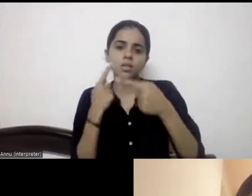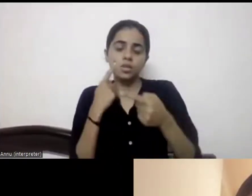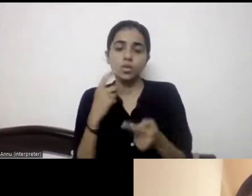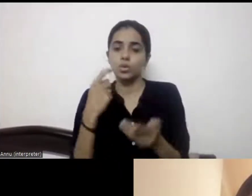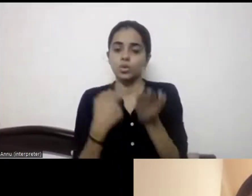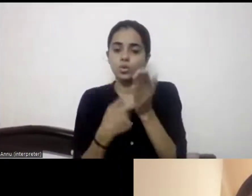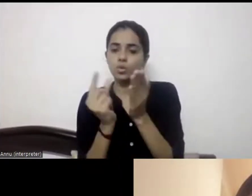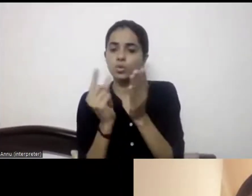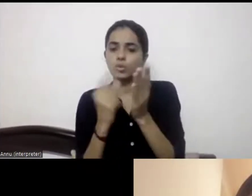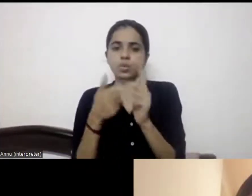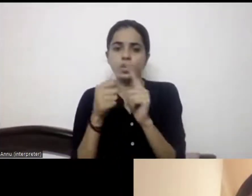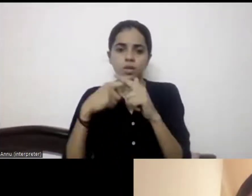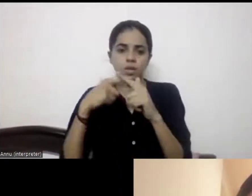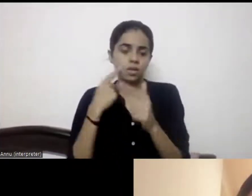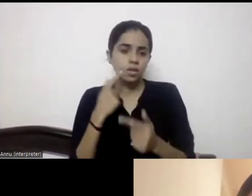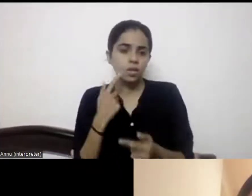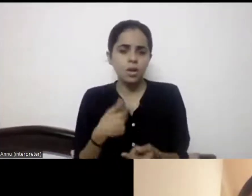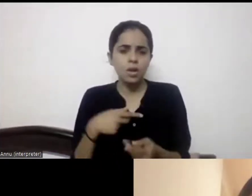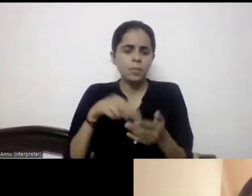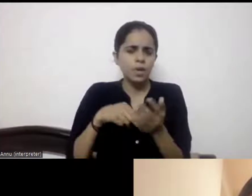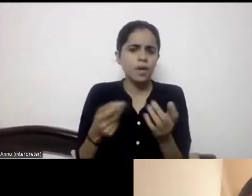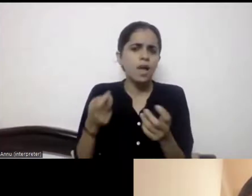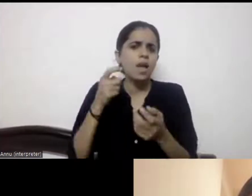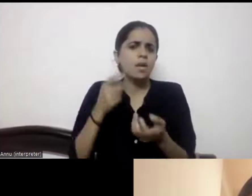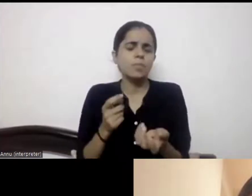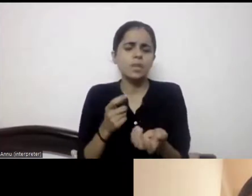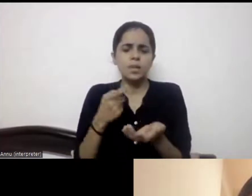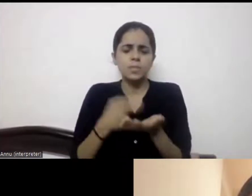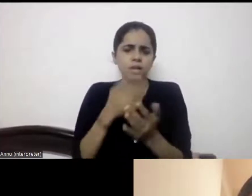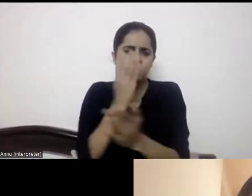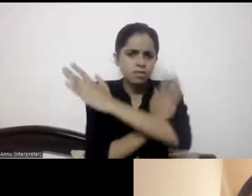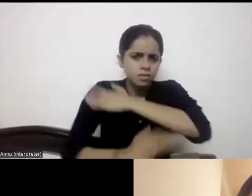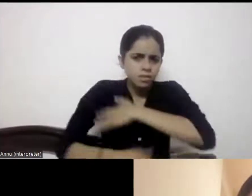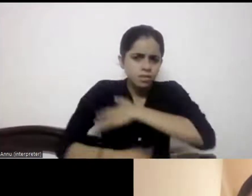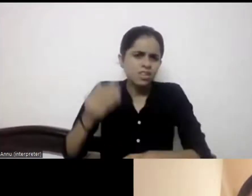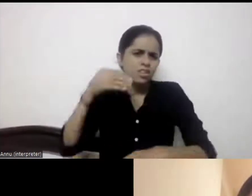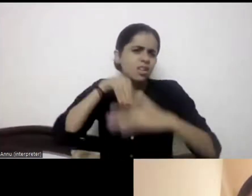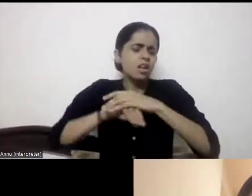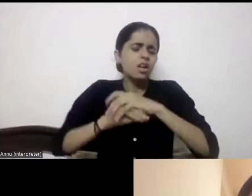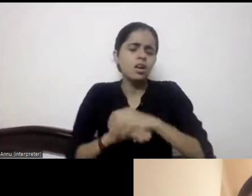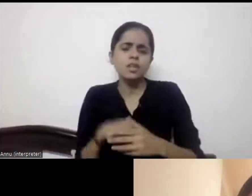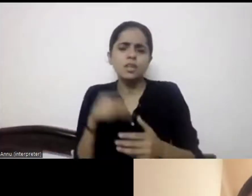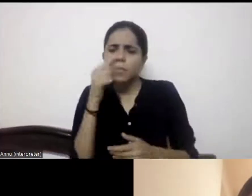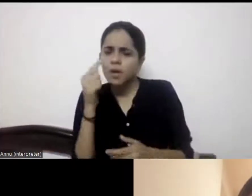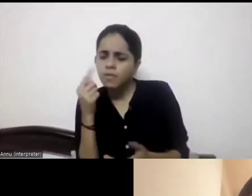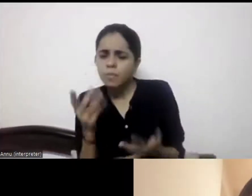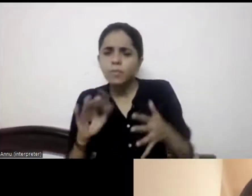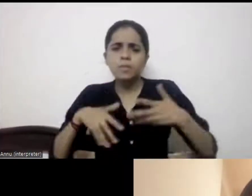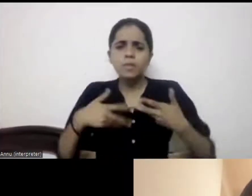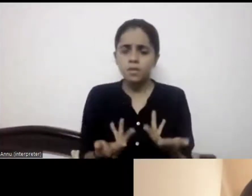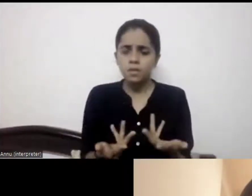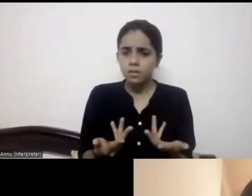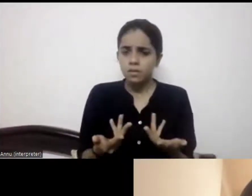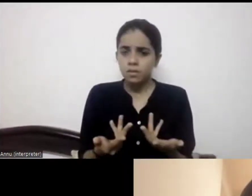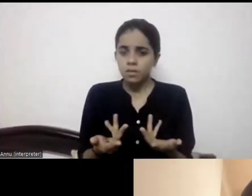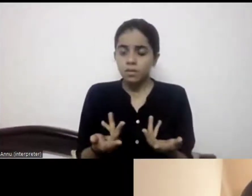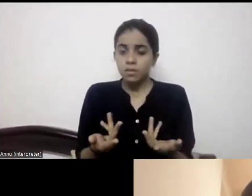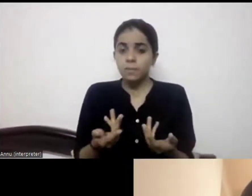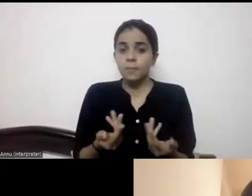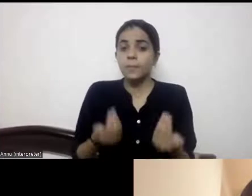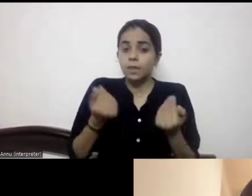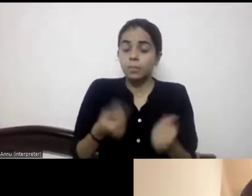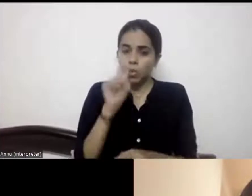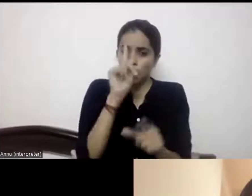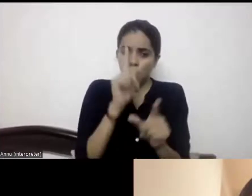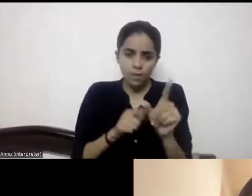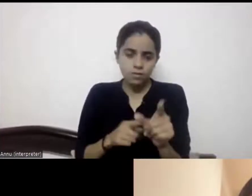am working on repressed sexuality of people with disabilities in Indian cinema. I'm doing my first year right